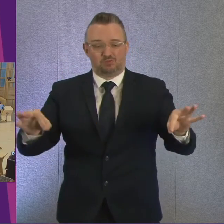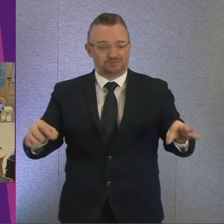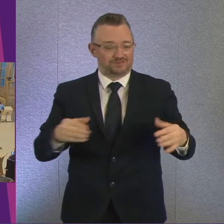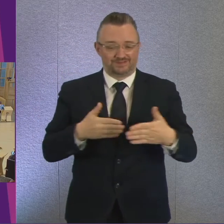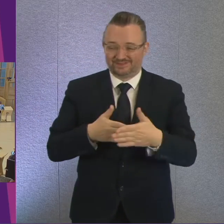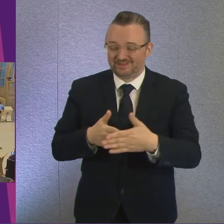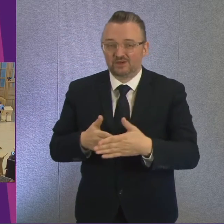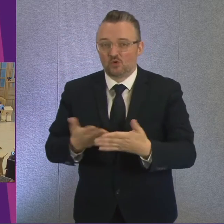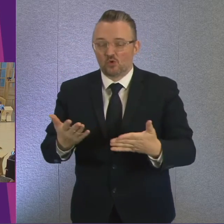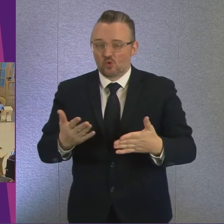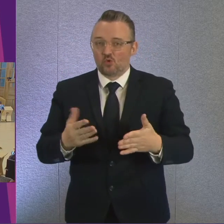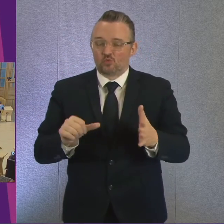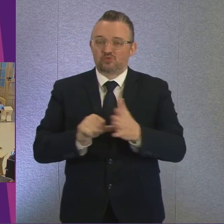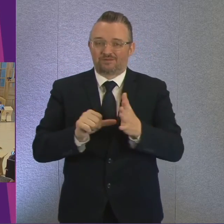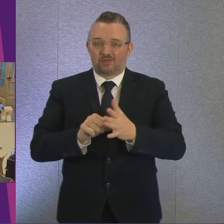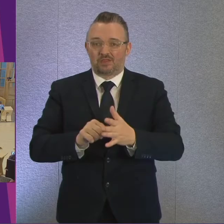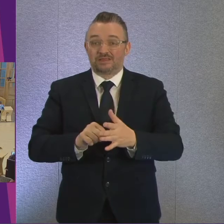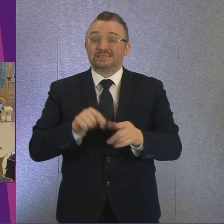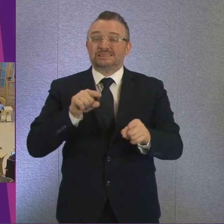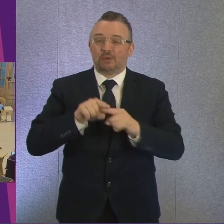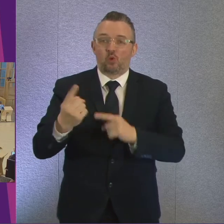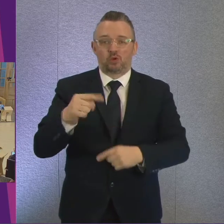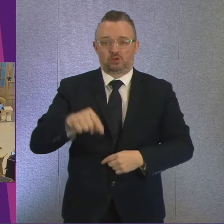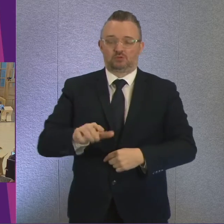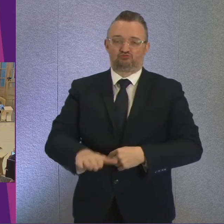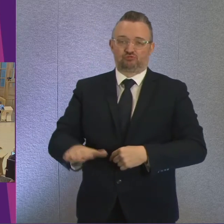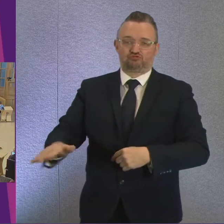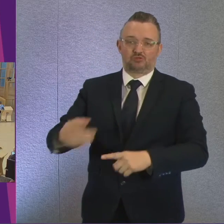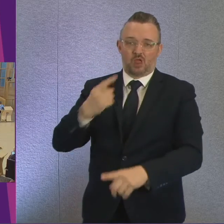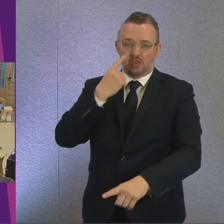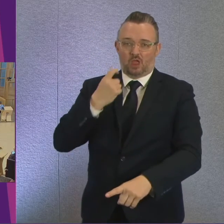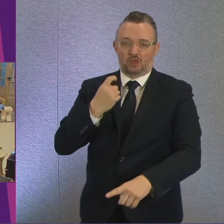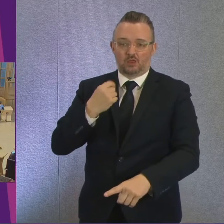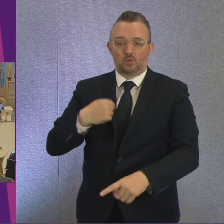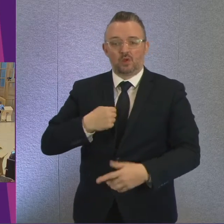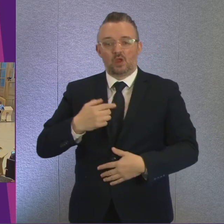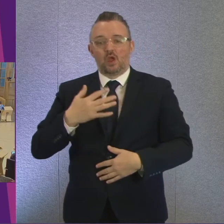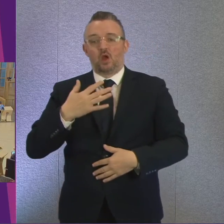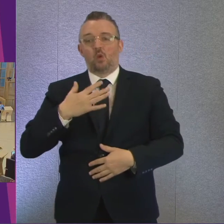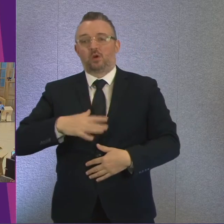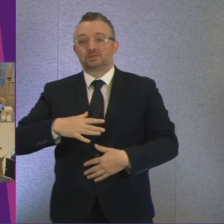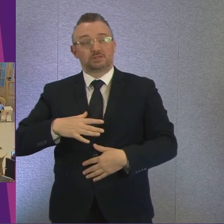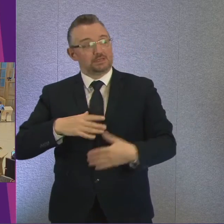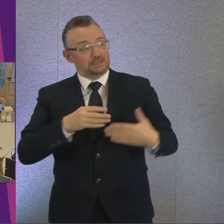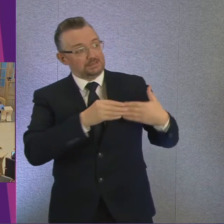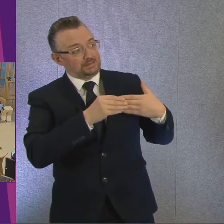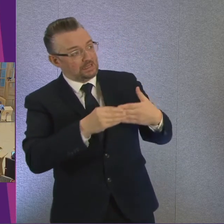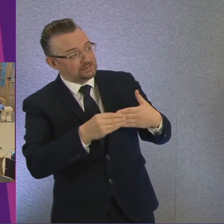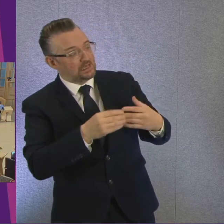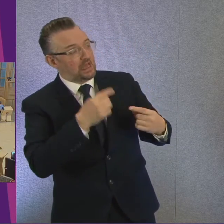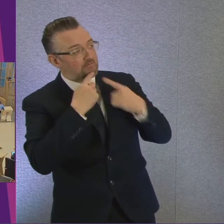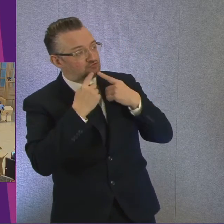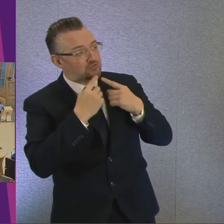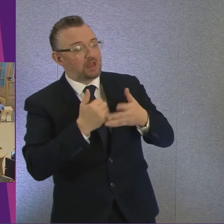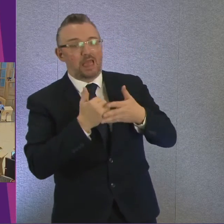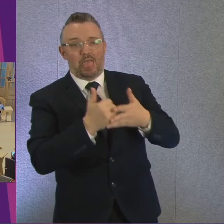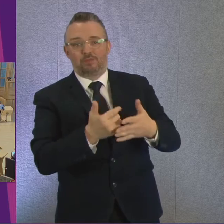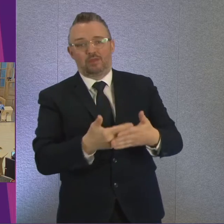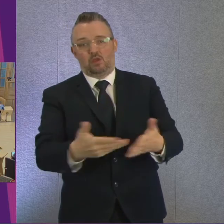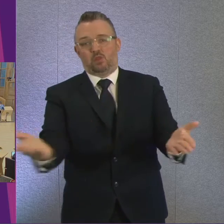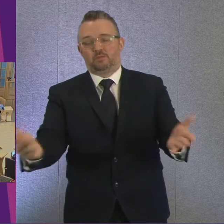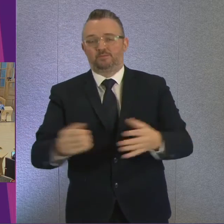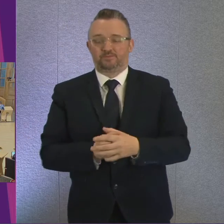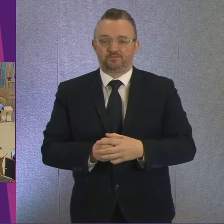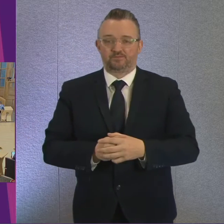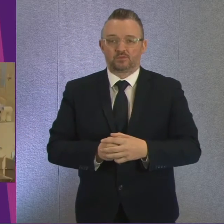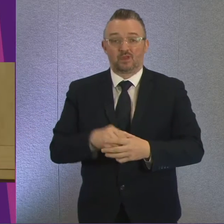and in particular children and young people. We want guidance and help to be available for anyone who needs it. The